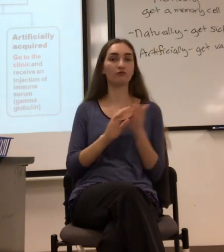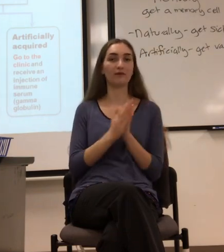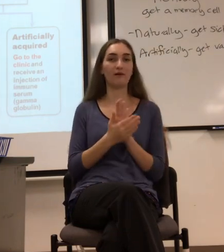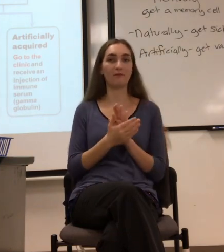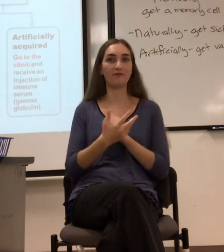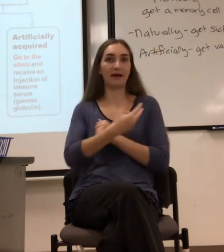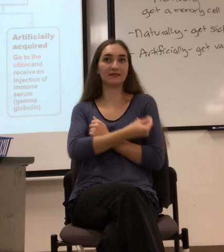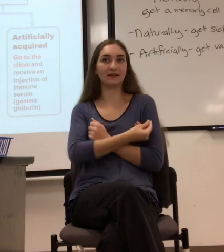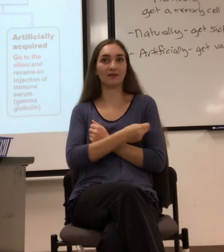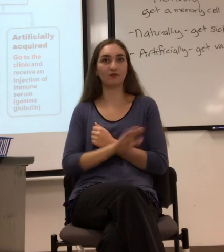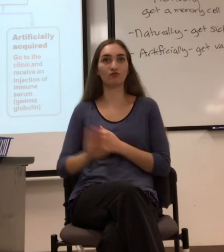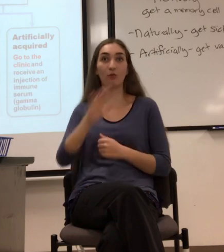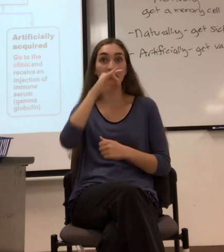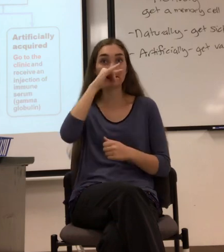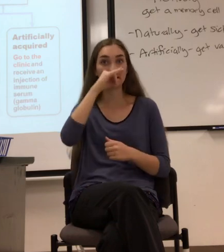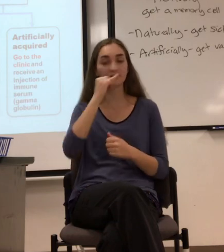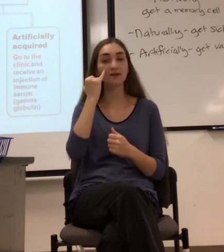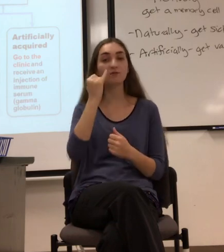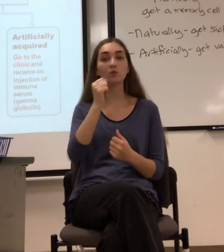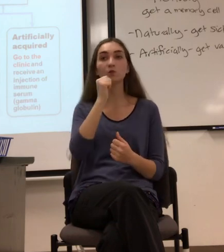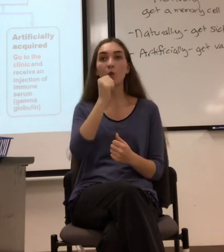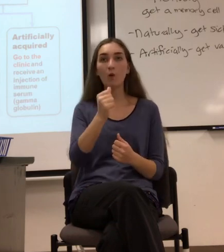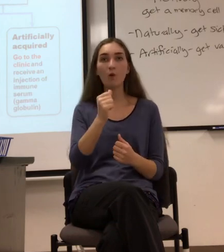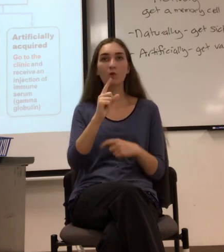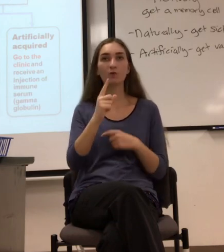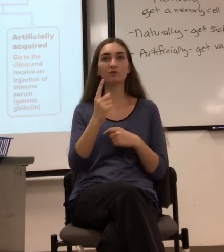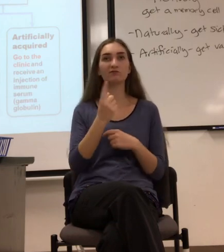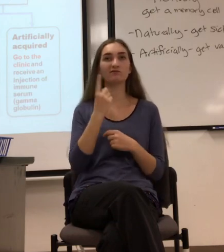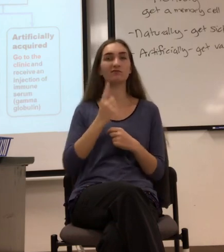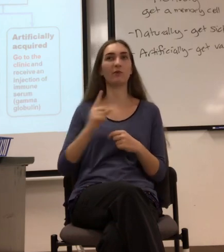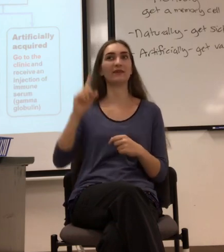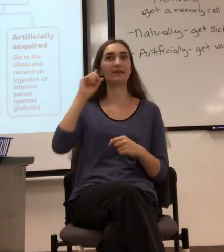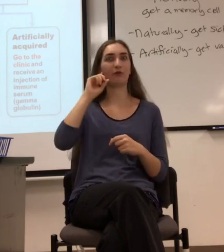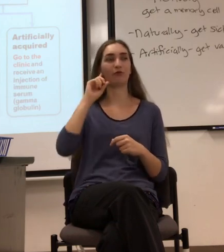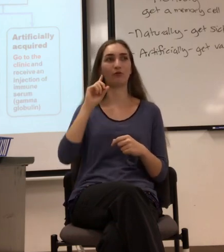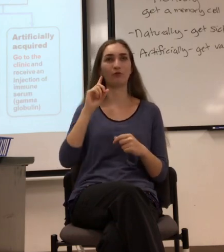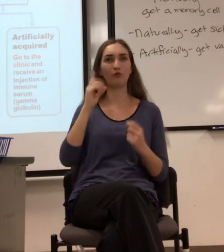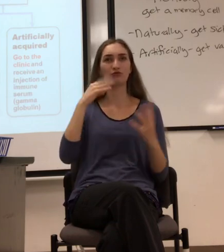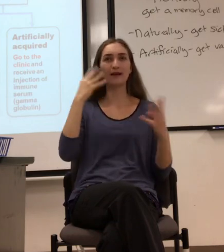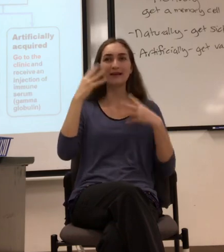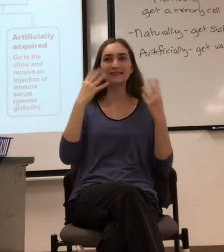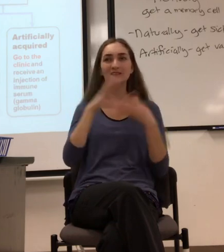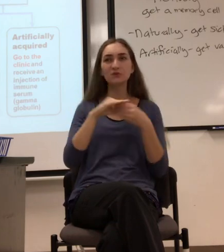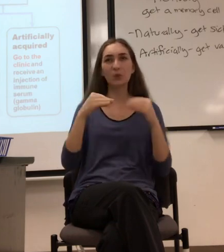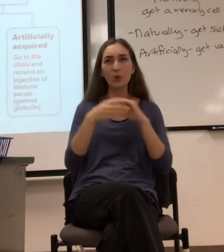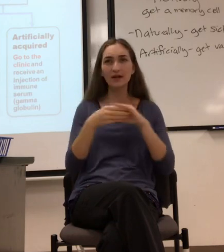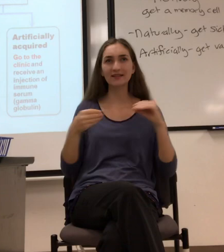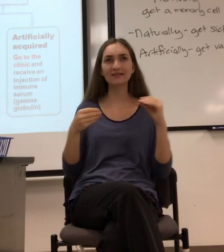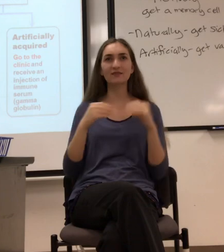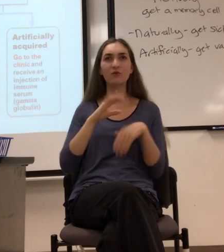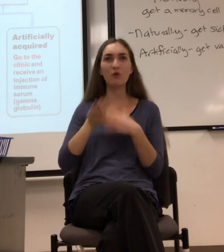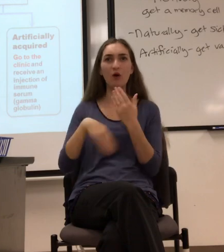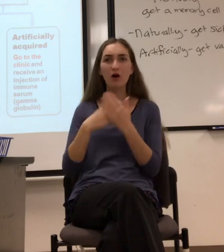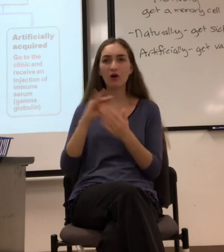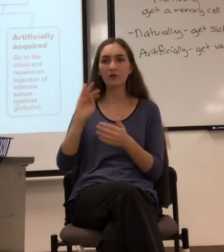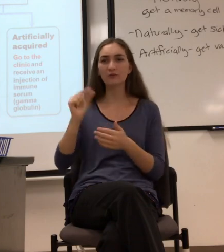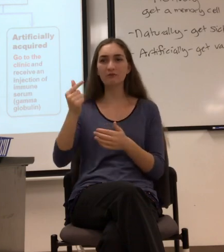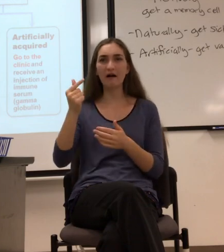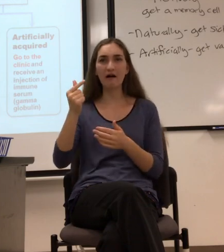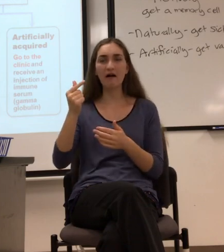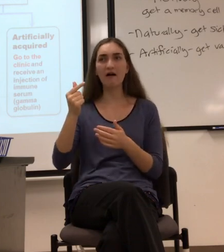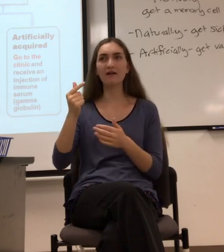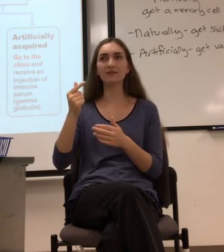your kids. If you don't, you always hear about these crazy things that come back. All these bugs we haven't seen